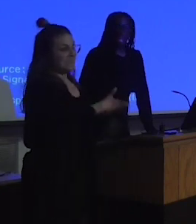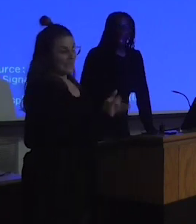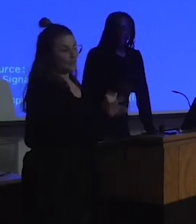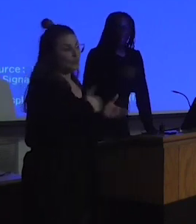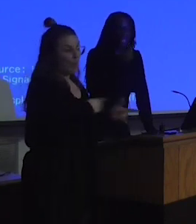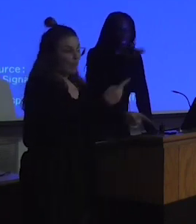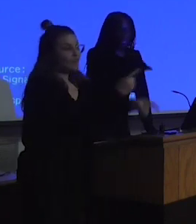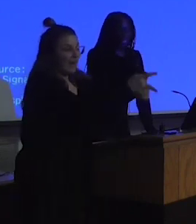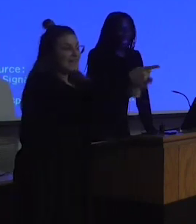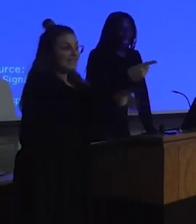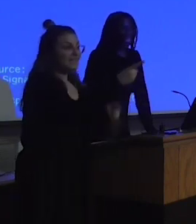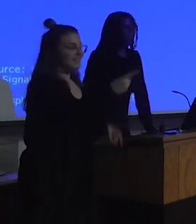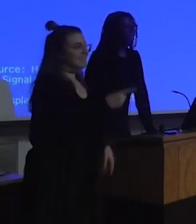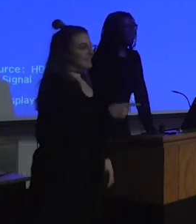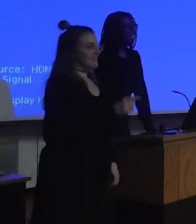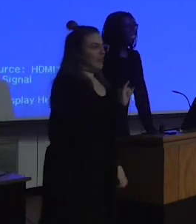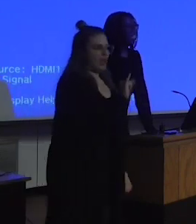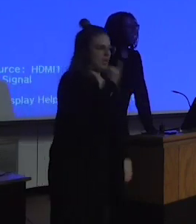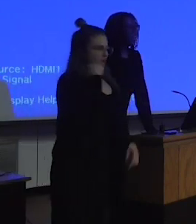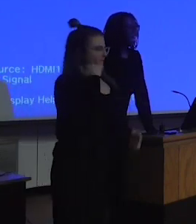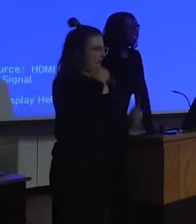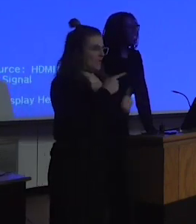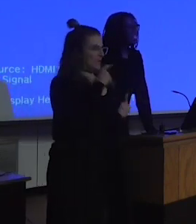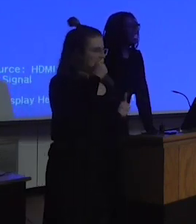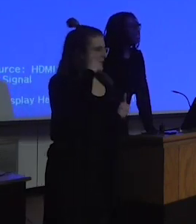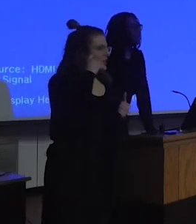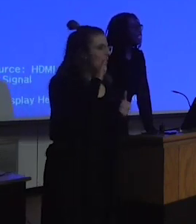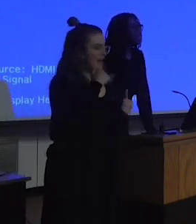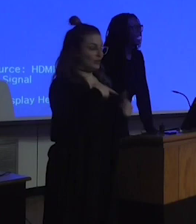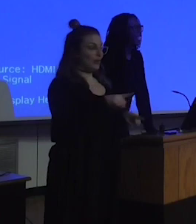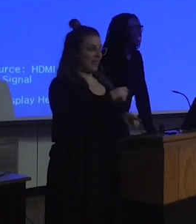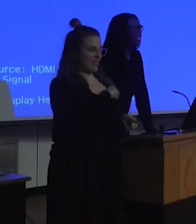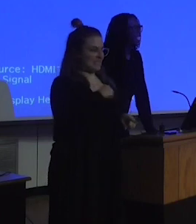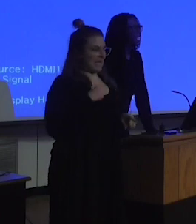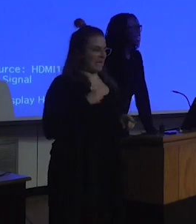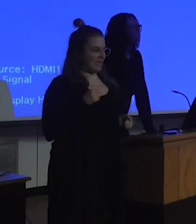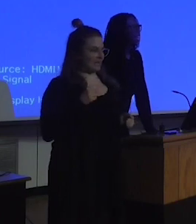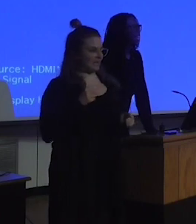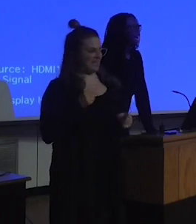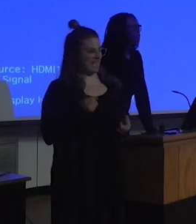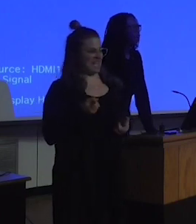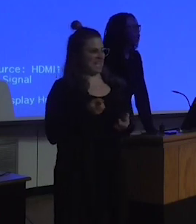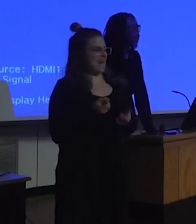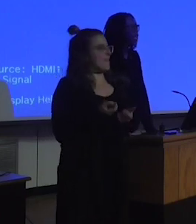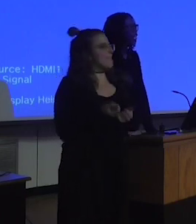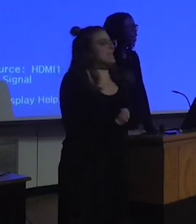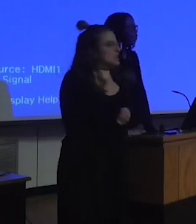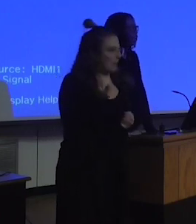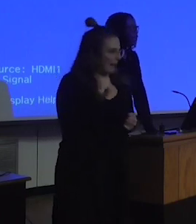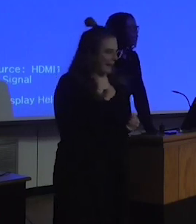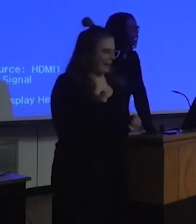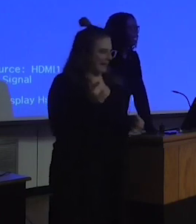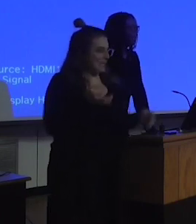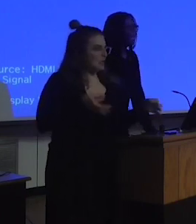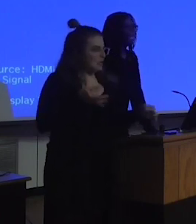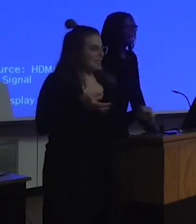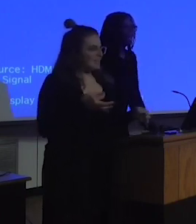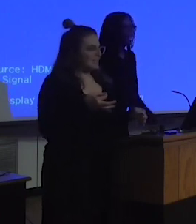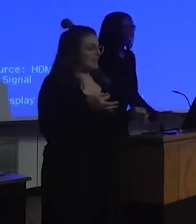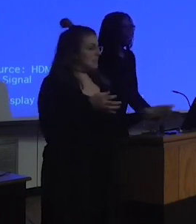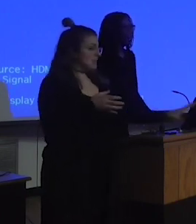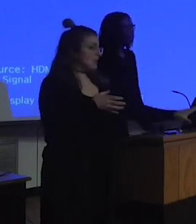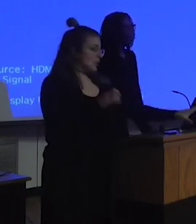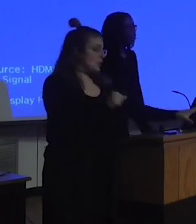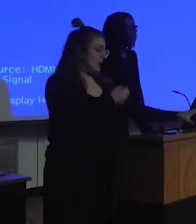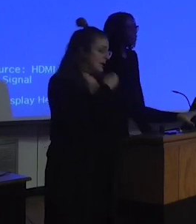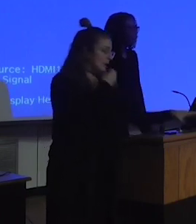right. If anyone didn't hear that, during the Senate impeachment hearings, they only allowed people to either eat